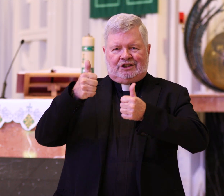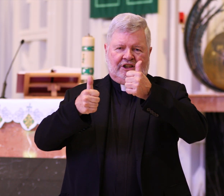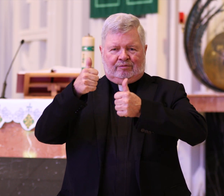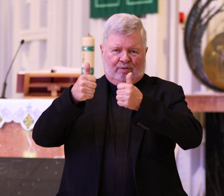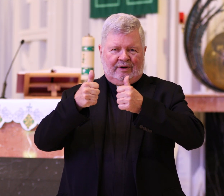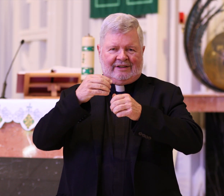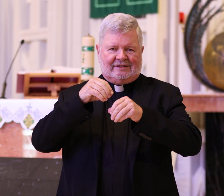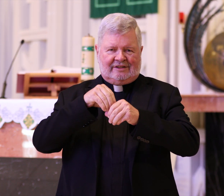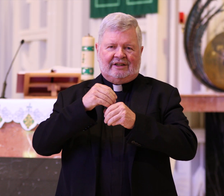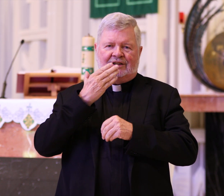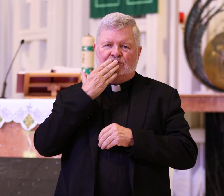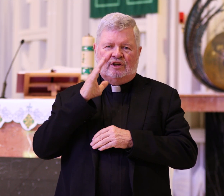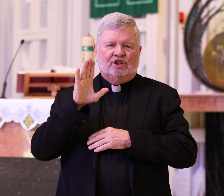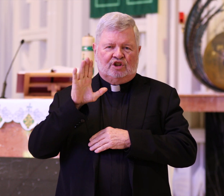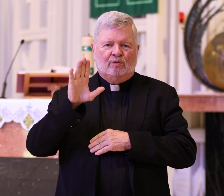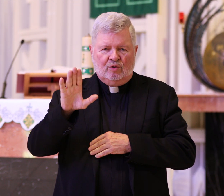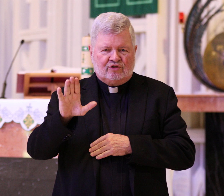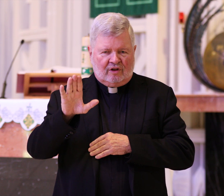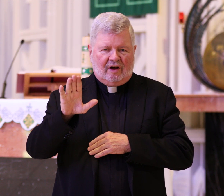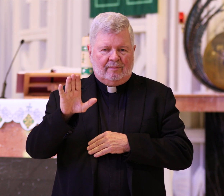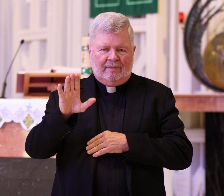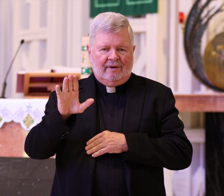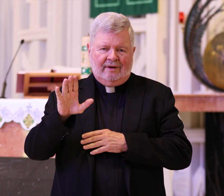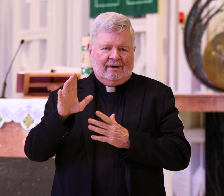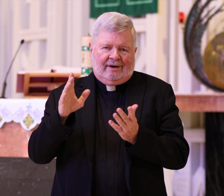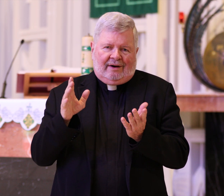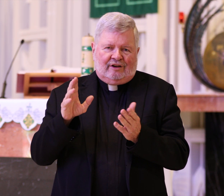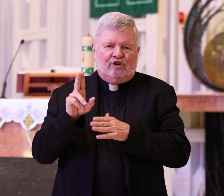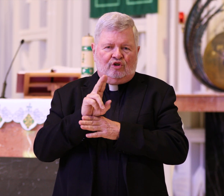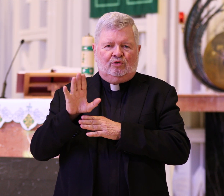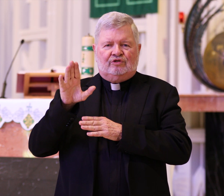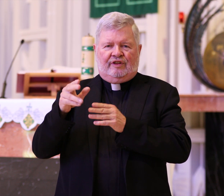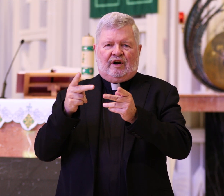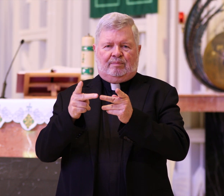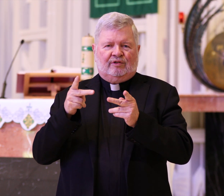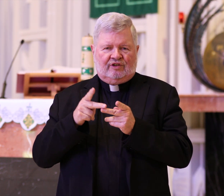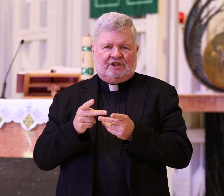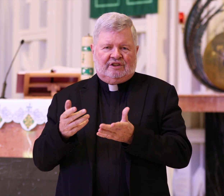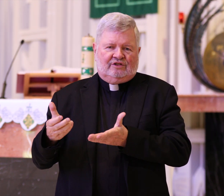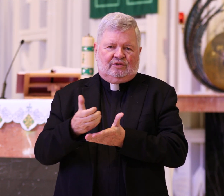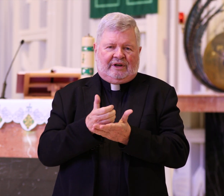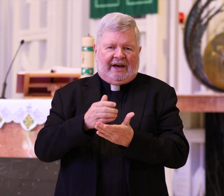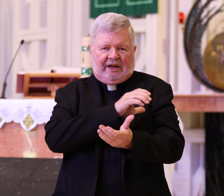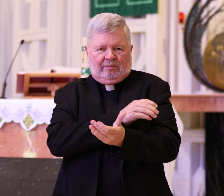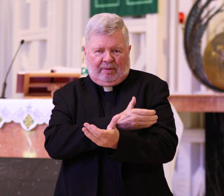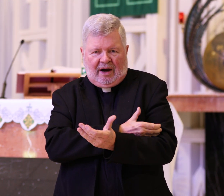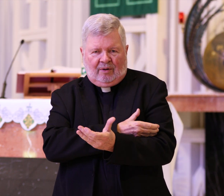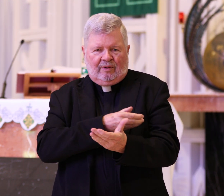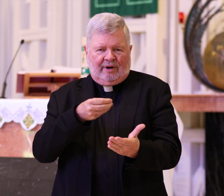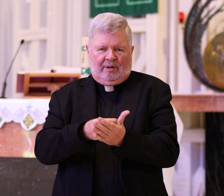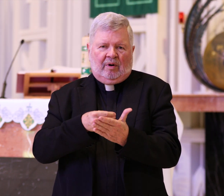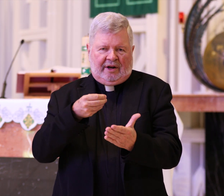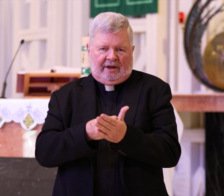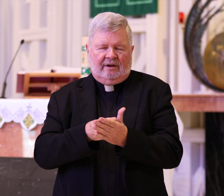chief priests in Jerusalem use their position to gain power and money.